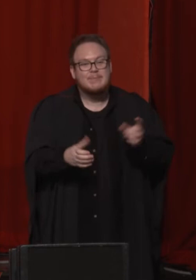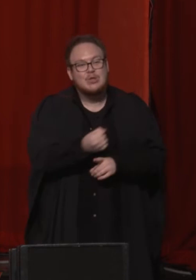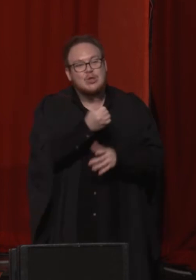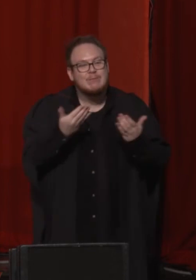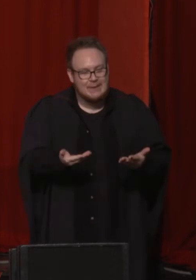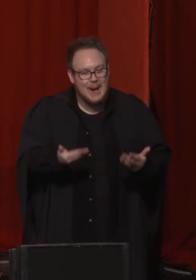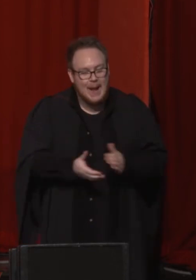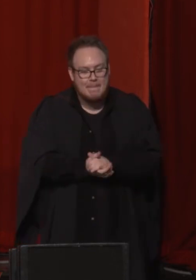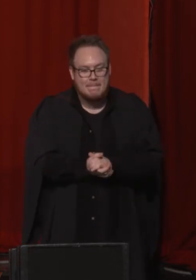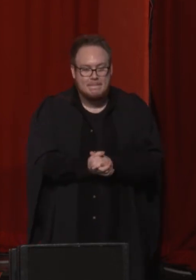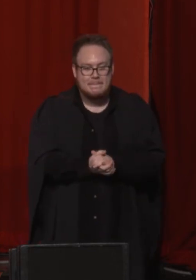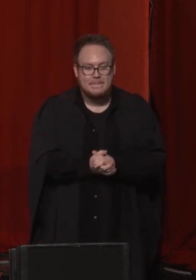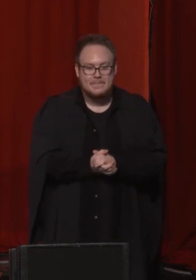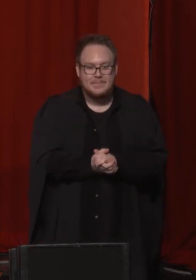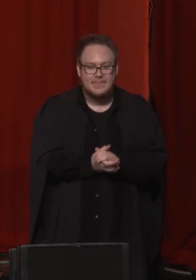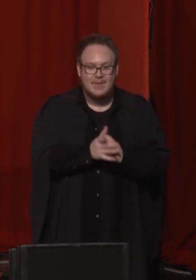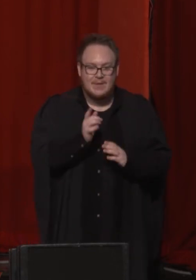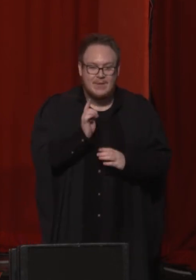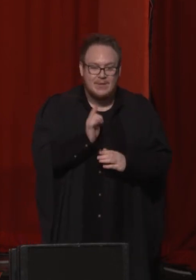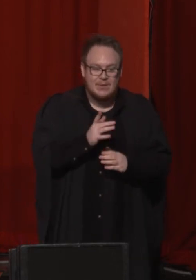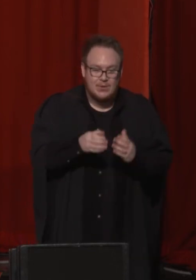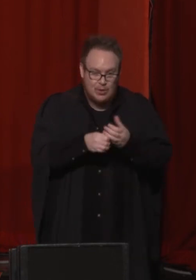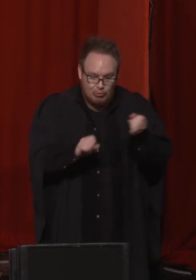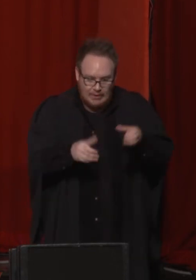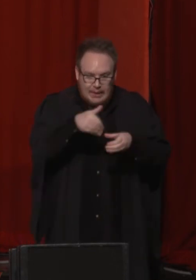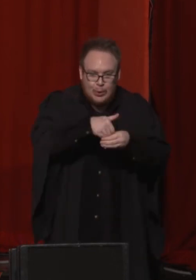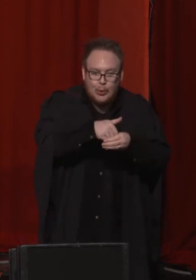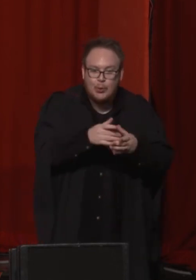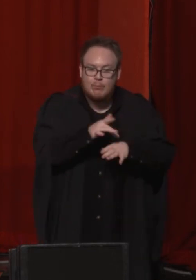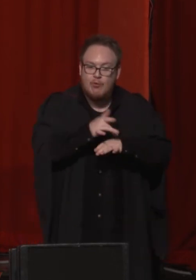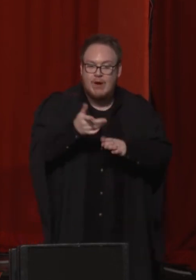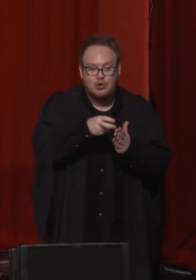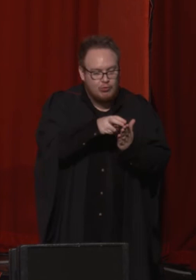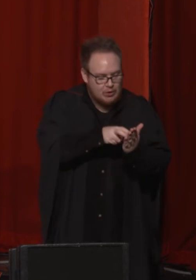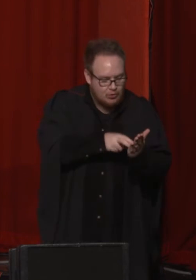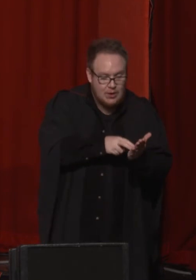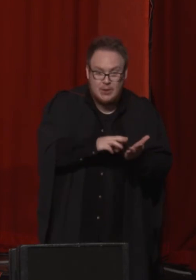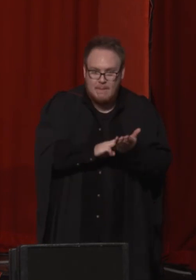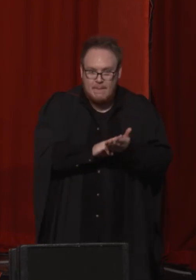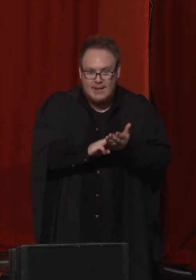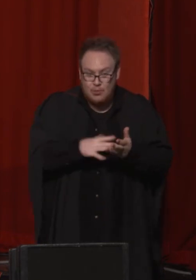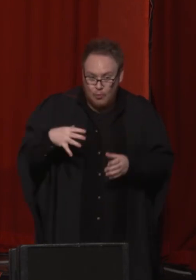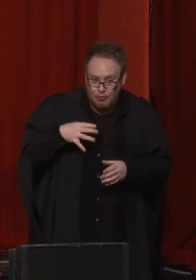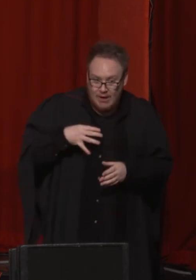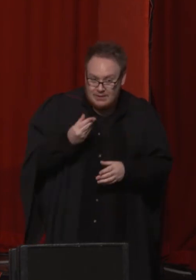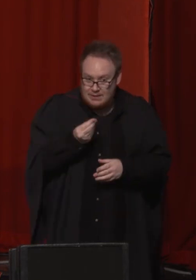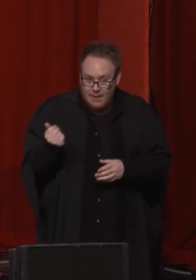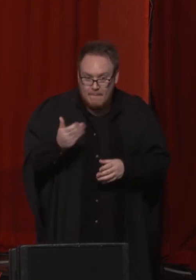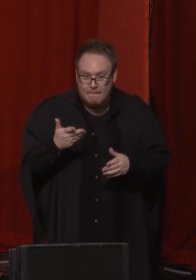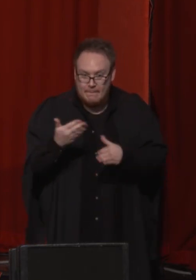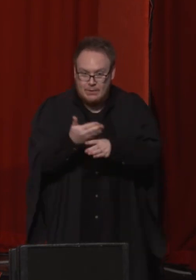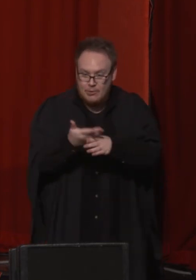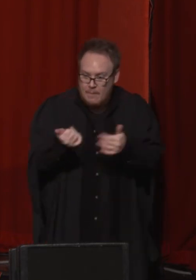The tailored degree that included our professional registration has meant some of us have been able to obtain graduate